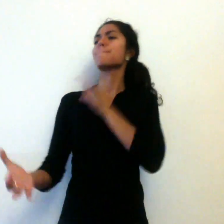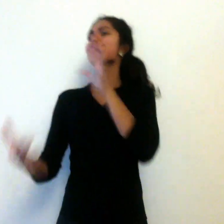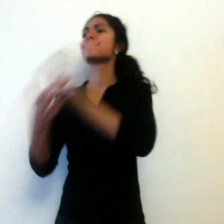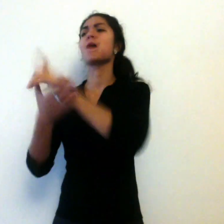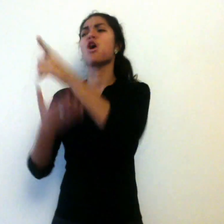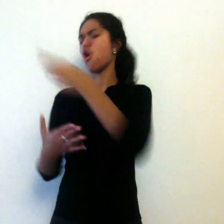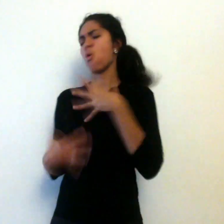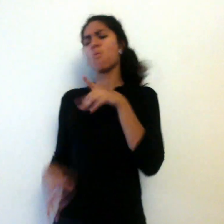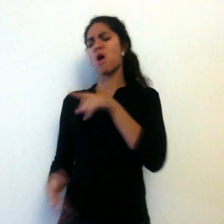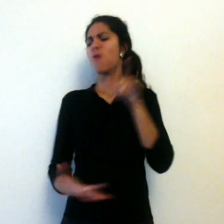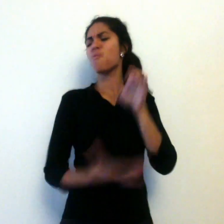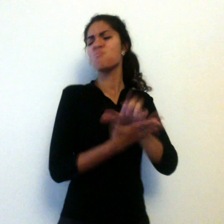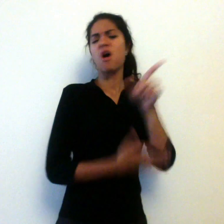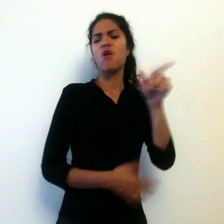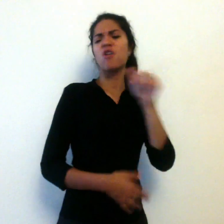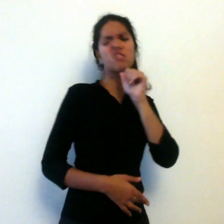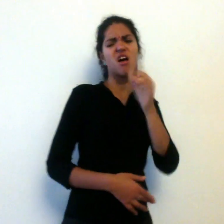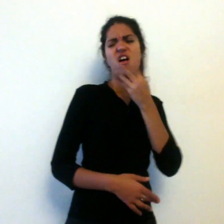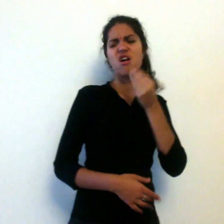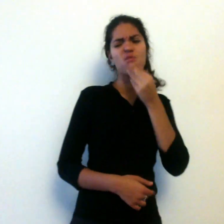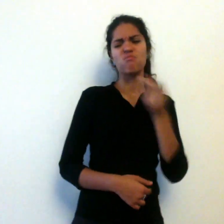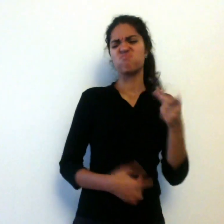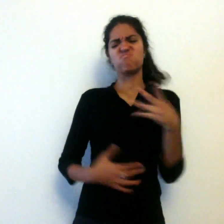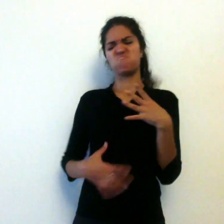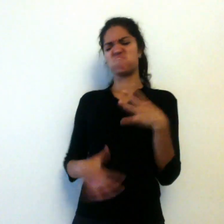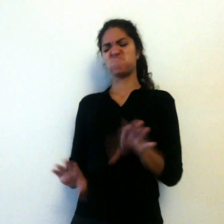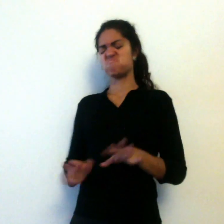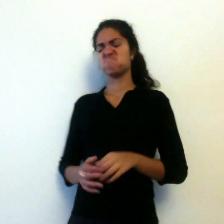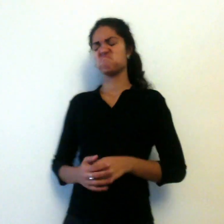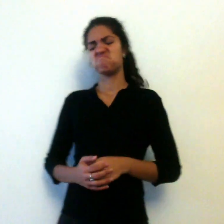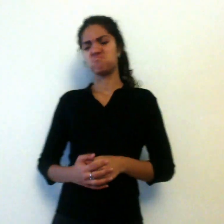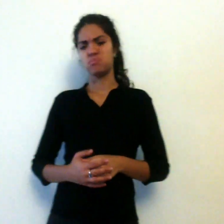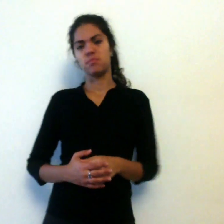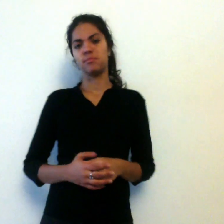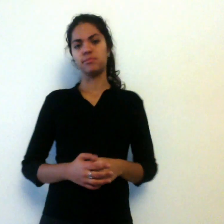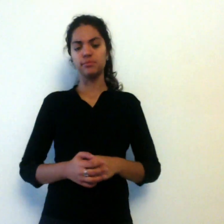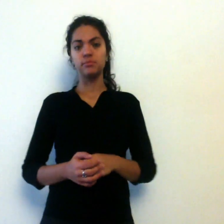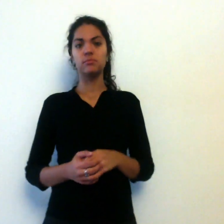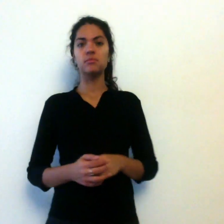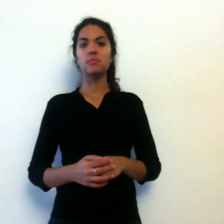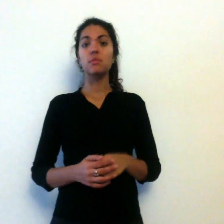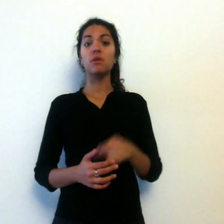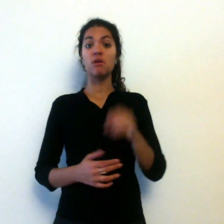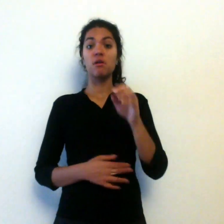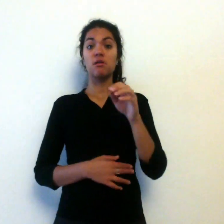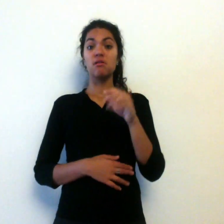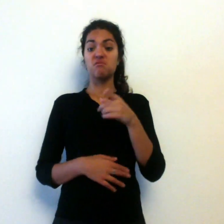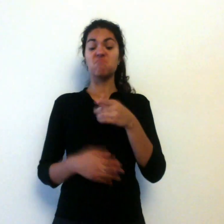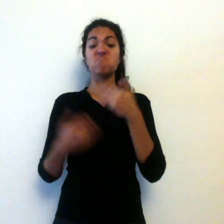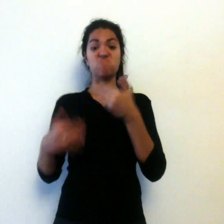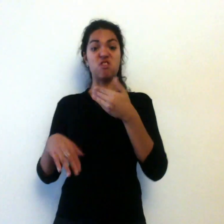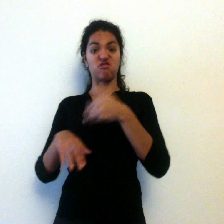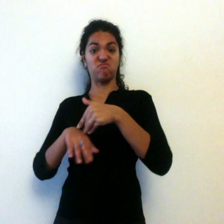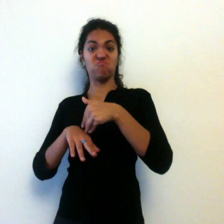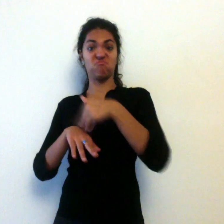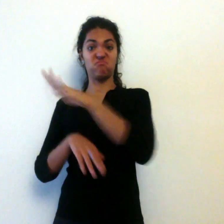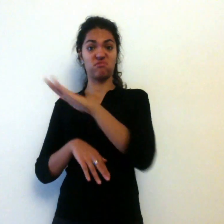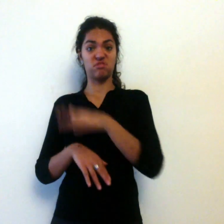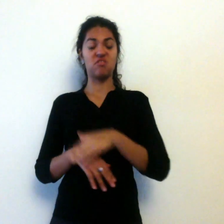their religious worship. She did not want him marrying a heathen partner. And then these rather sudden words